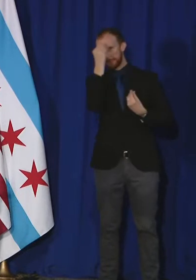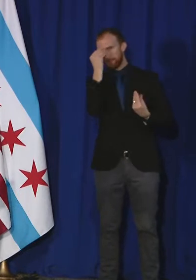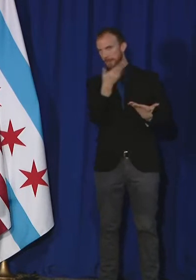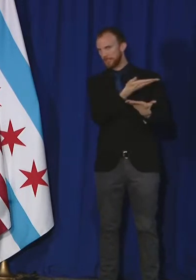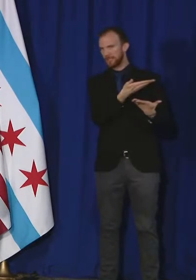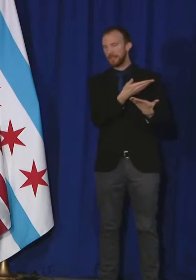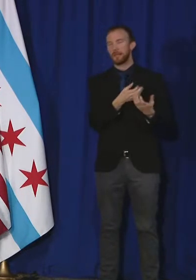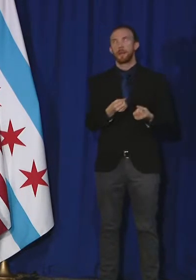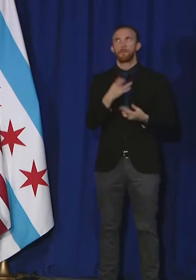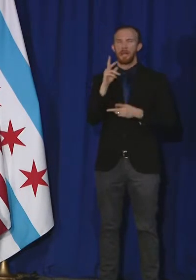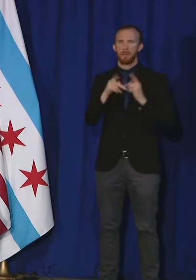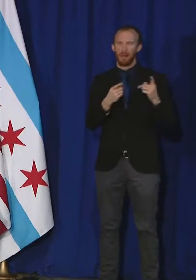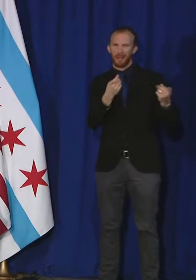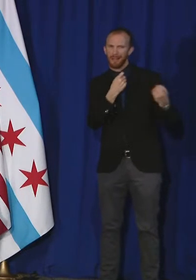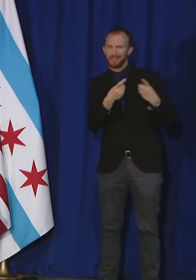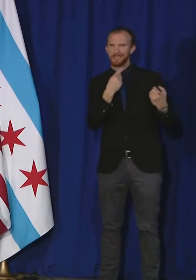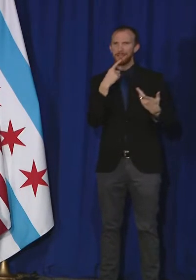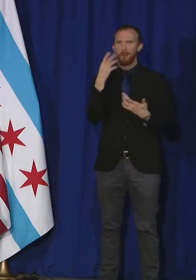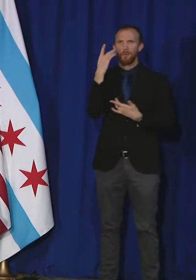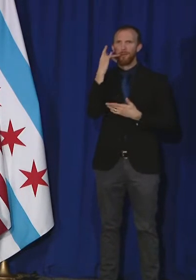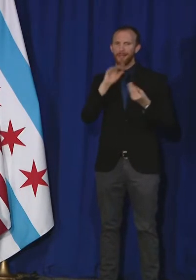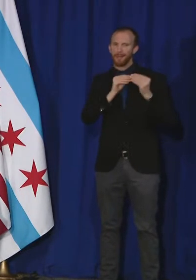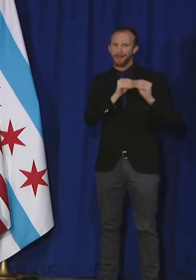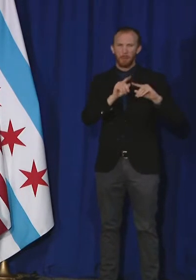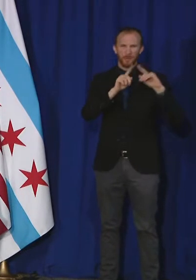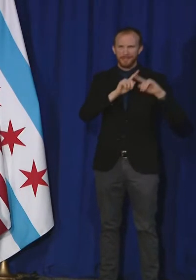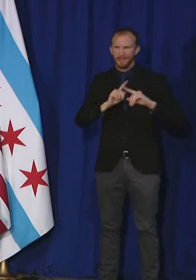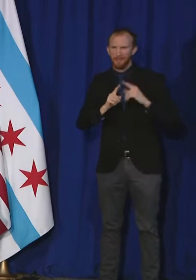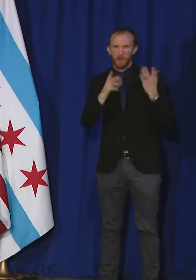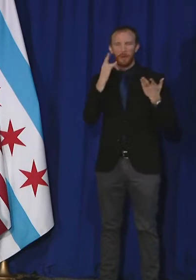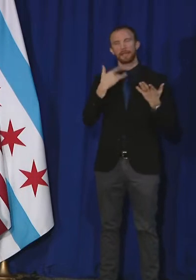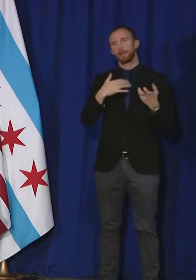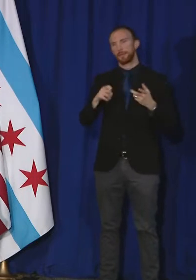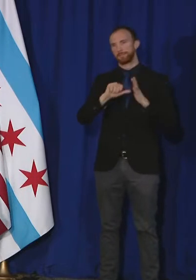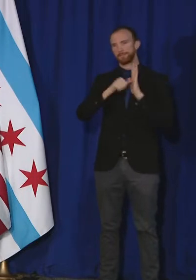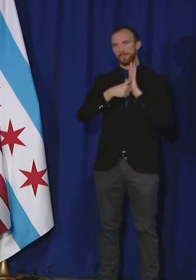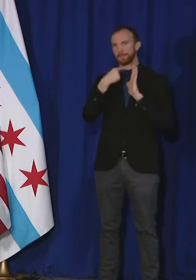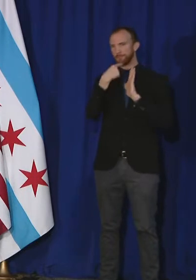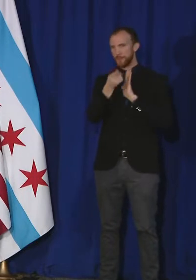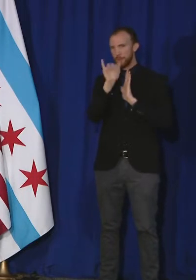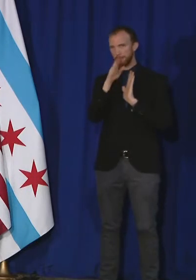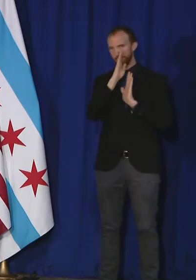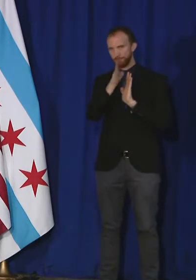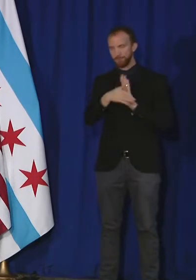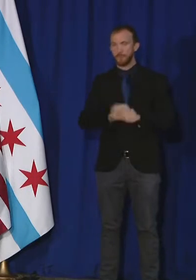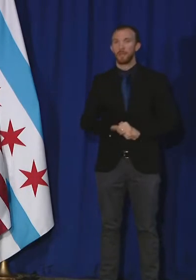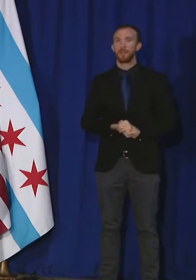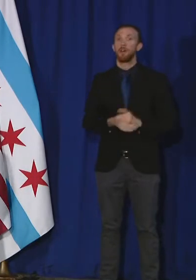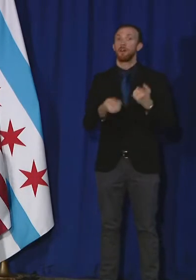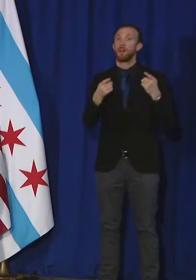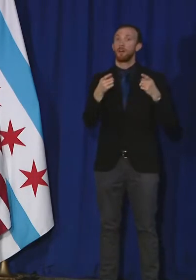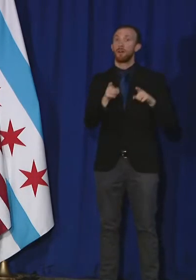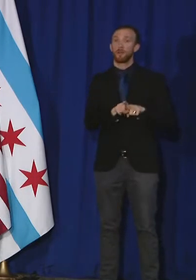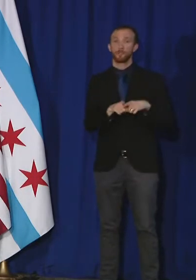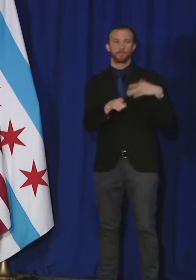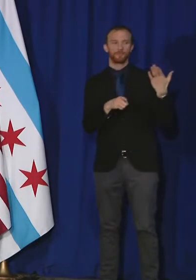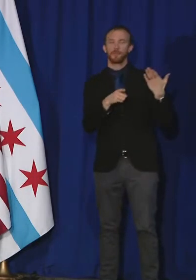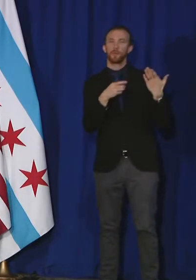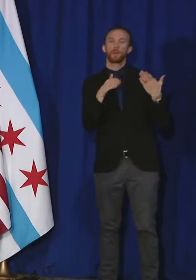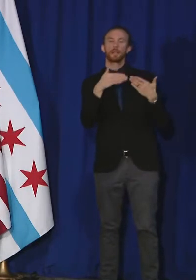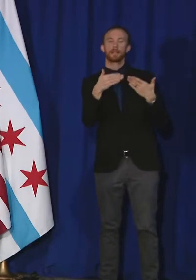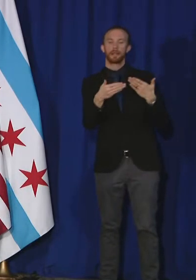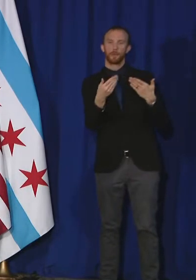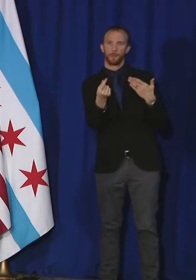about why are numbers looking different, and I wanted to really highlight that right from the beginning. Also, where are we in terms of what's coming